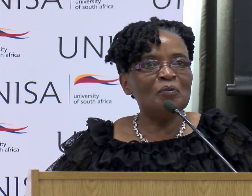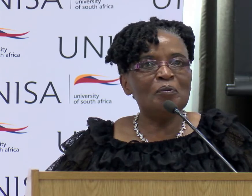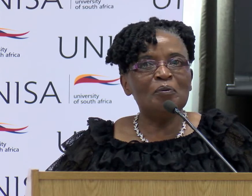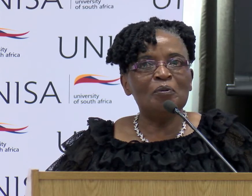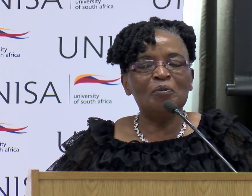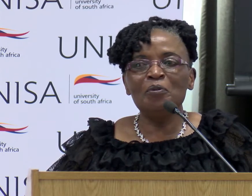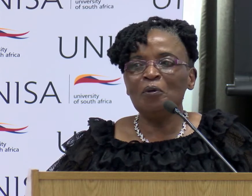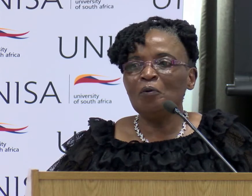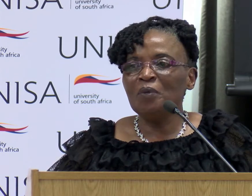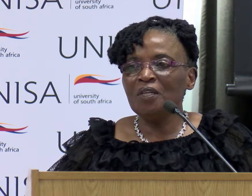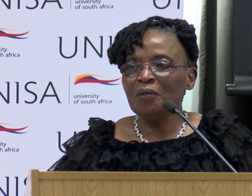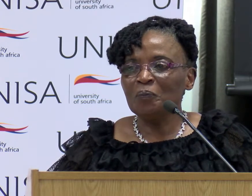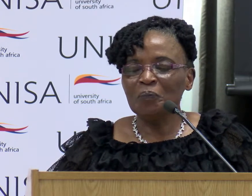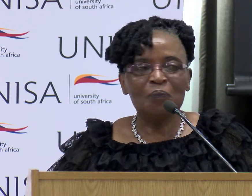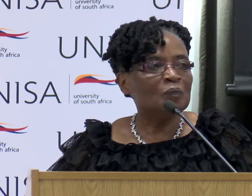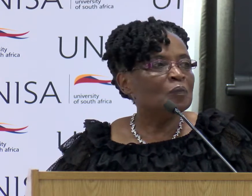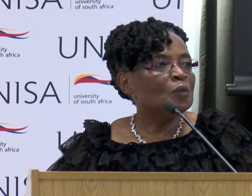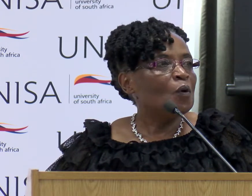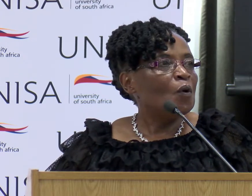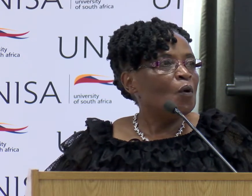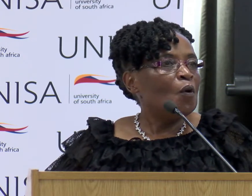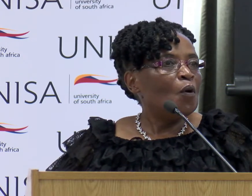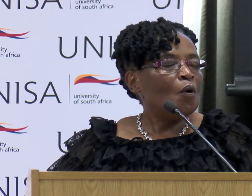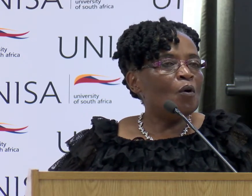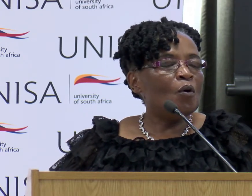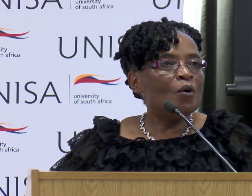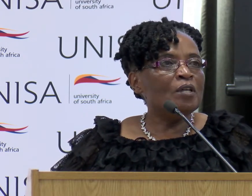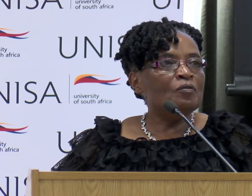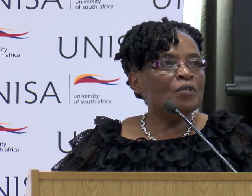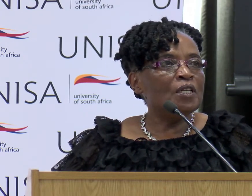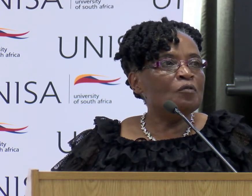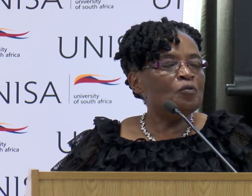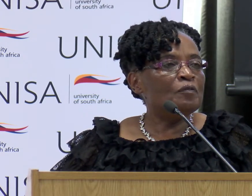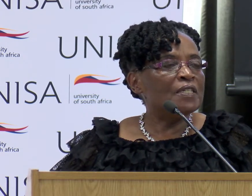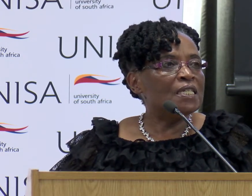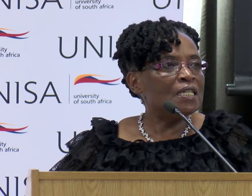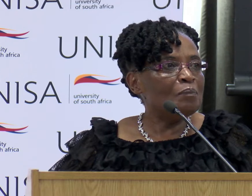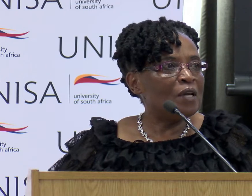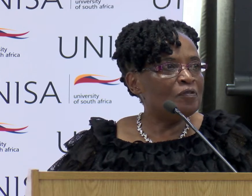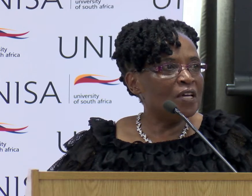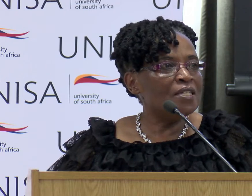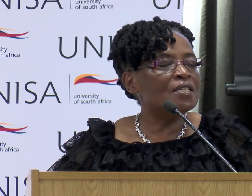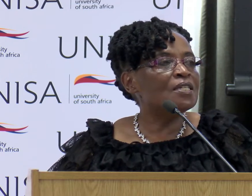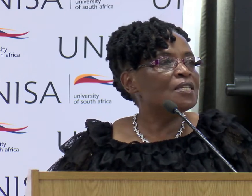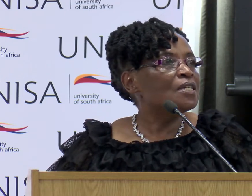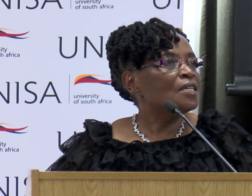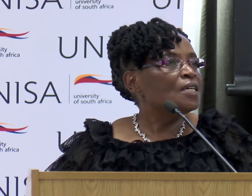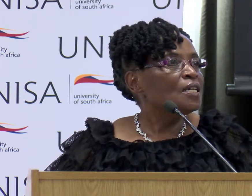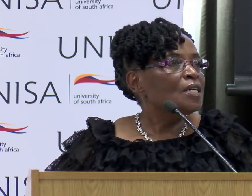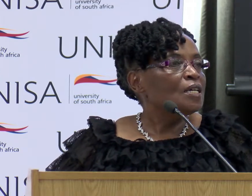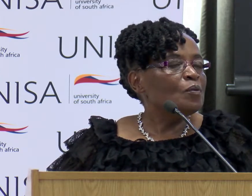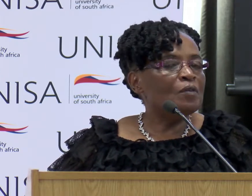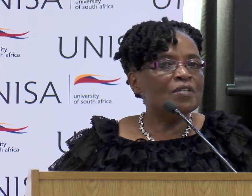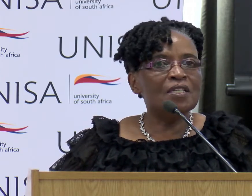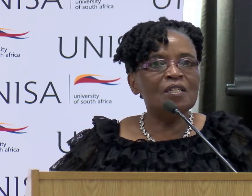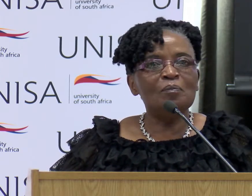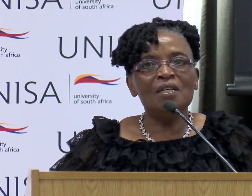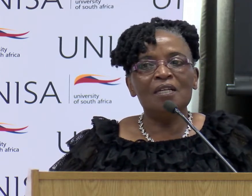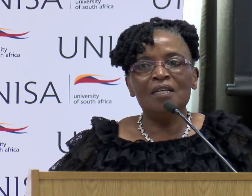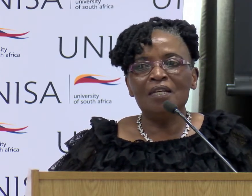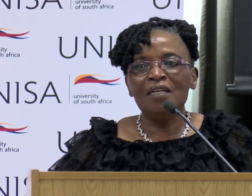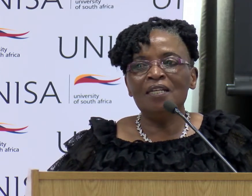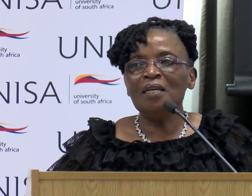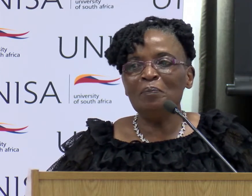Most of you do know me, or even if you haven't seen my face, you have